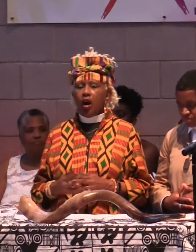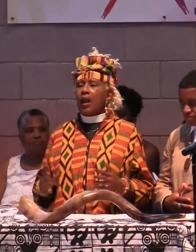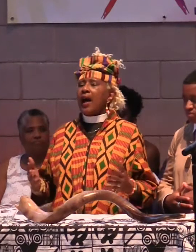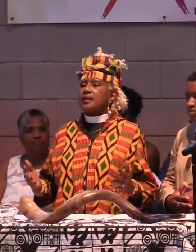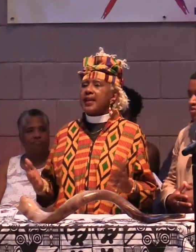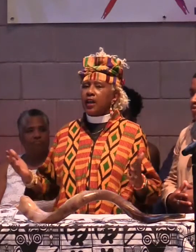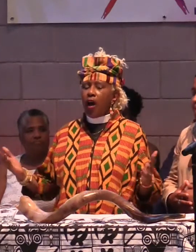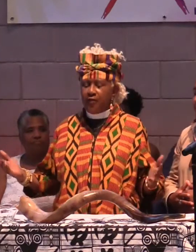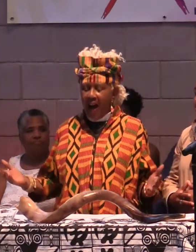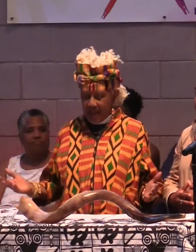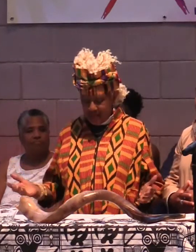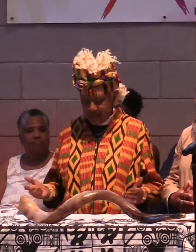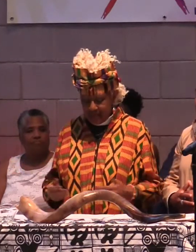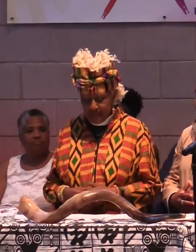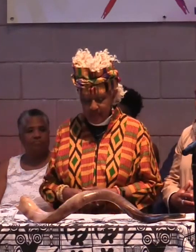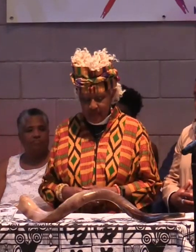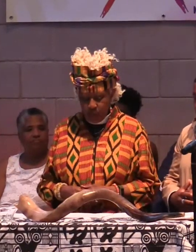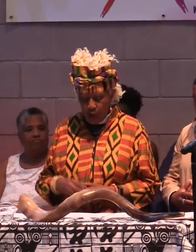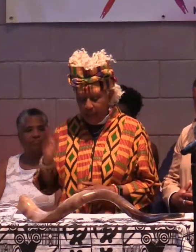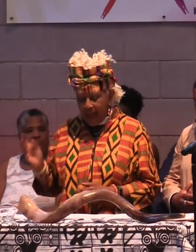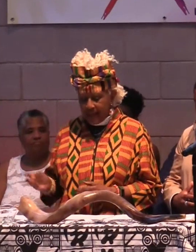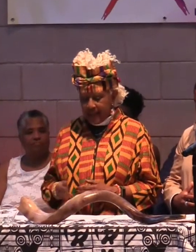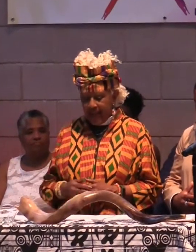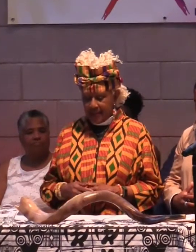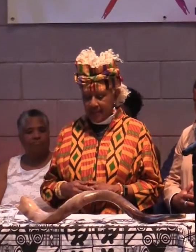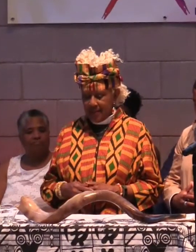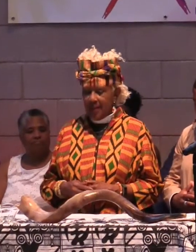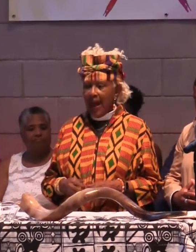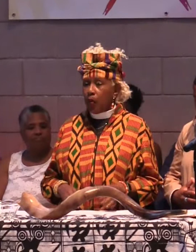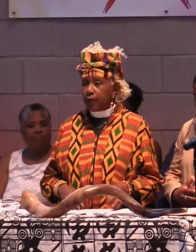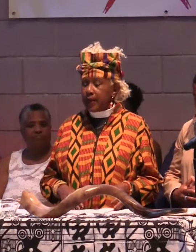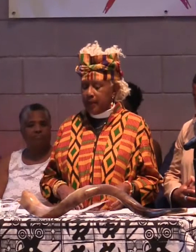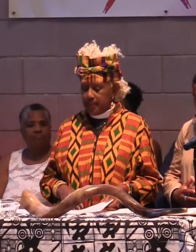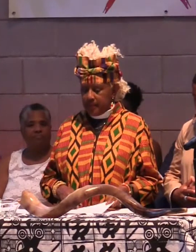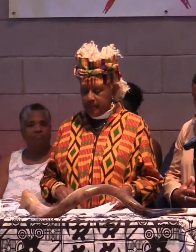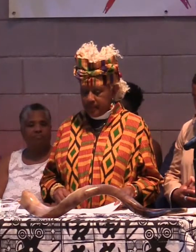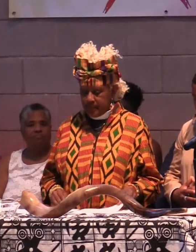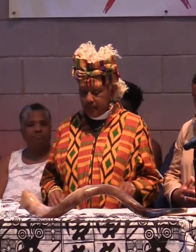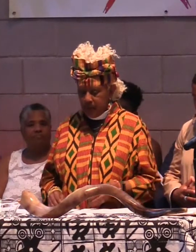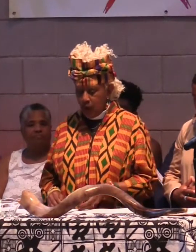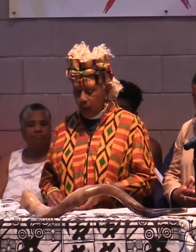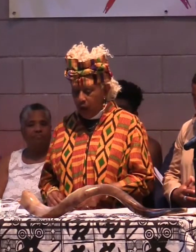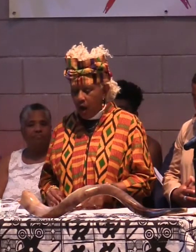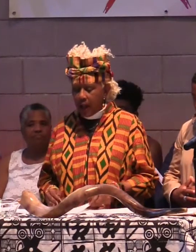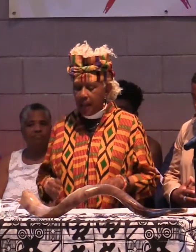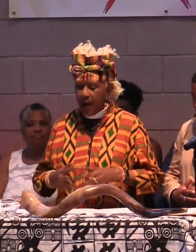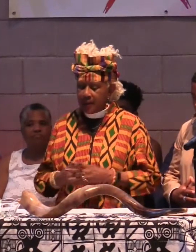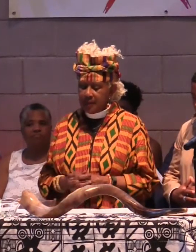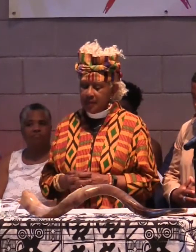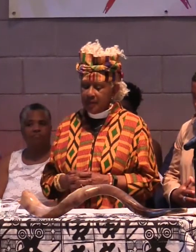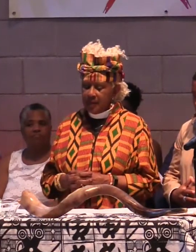We call out Sankofa. We go back and get our freedom. We